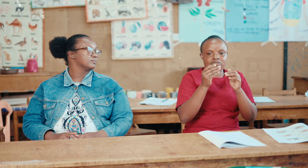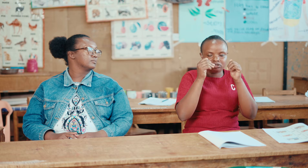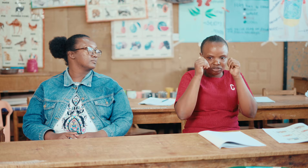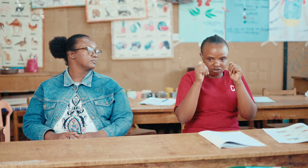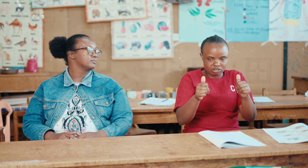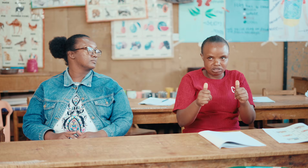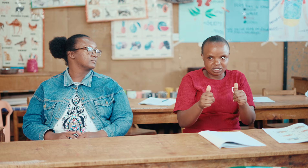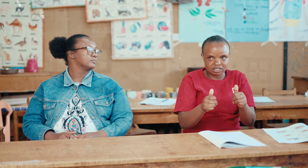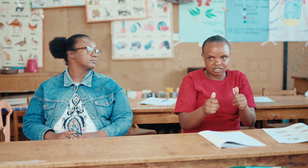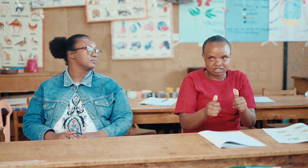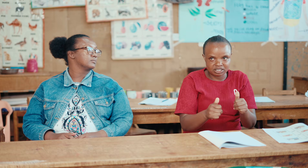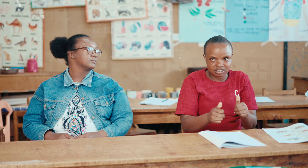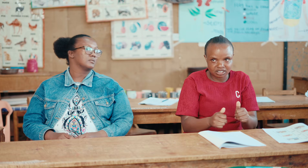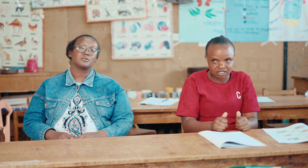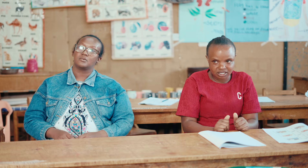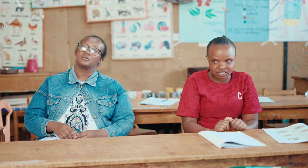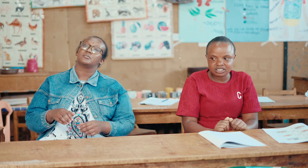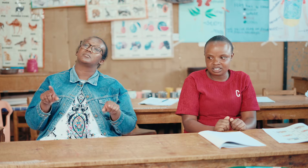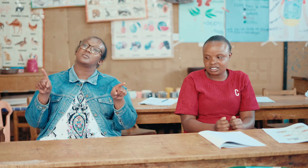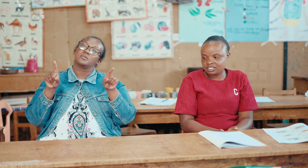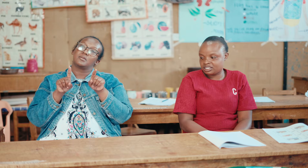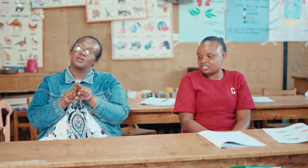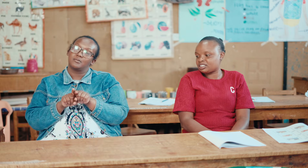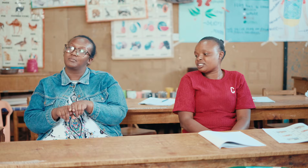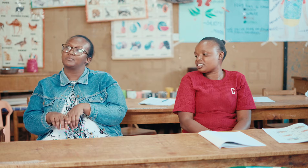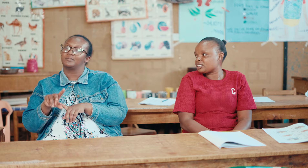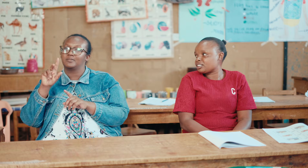more laptops in the school. And Rukia adds